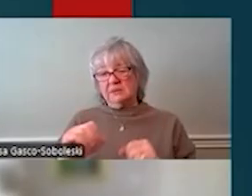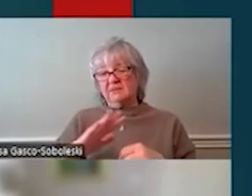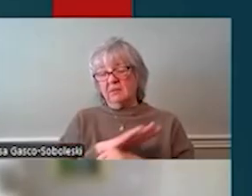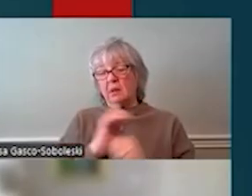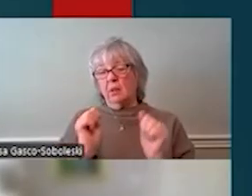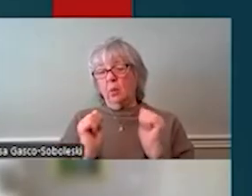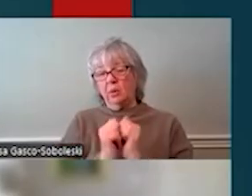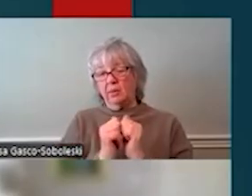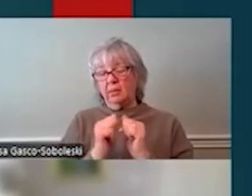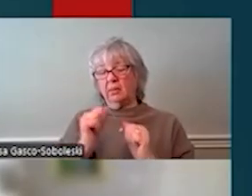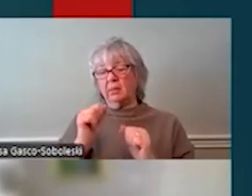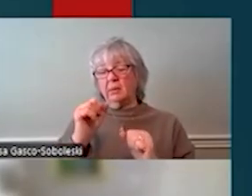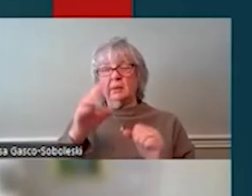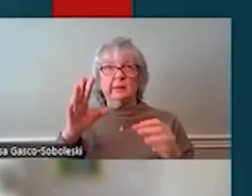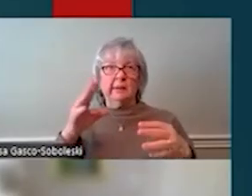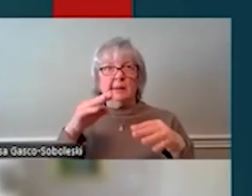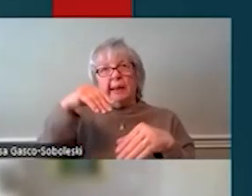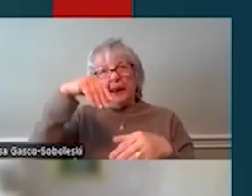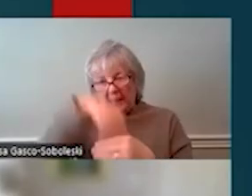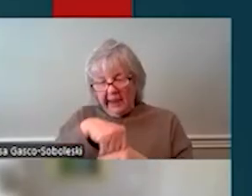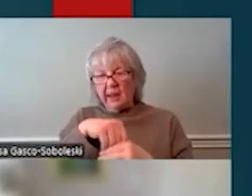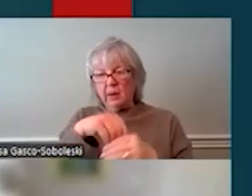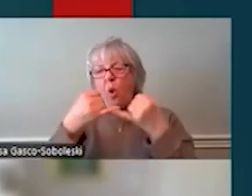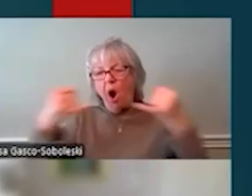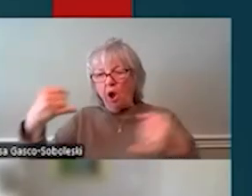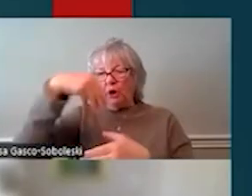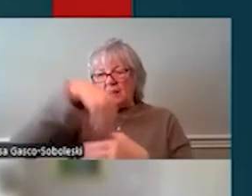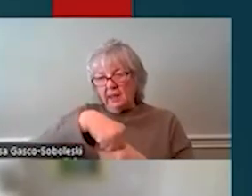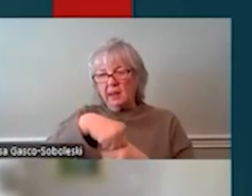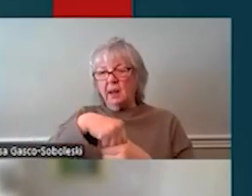use. And for me, my house is